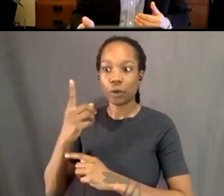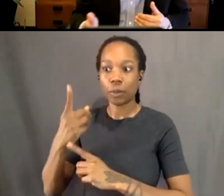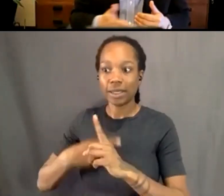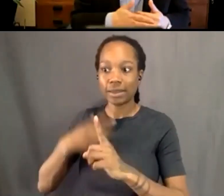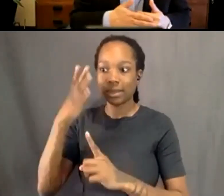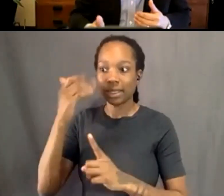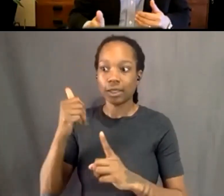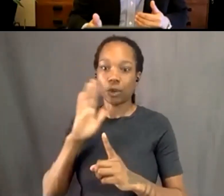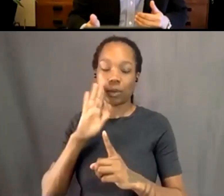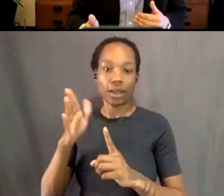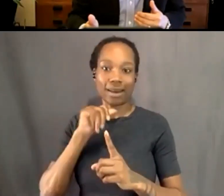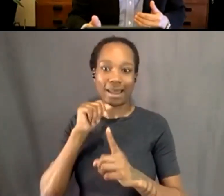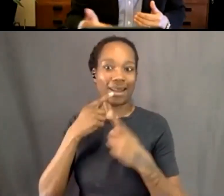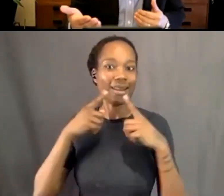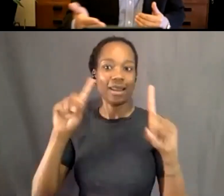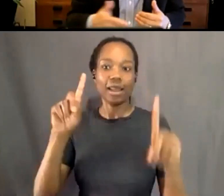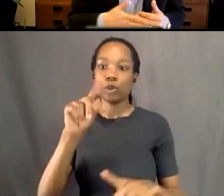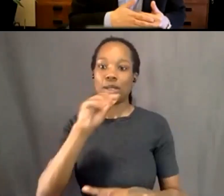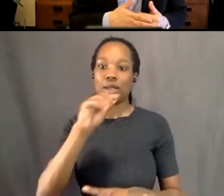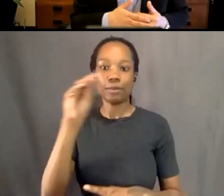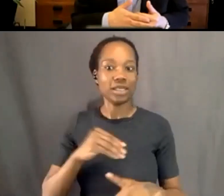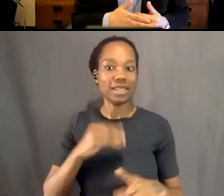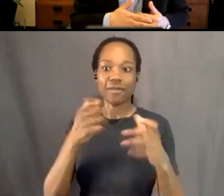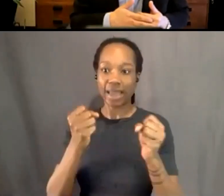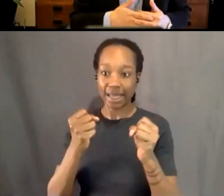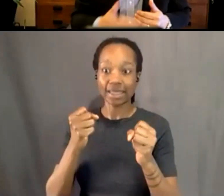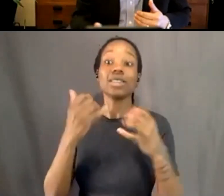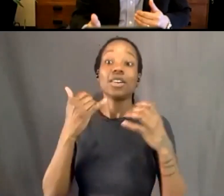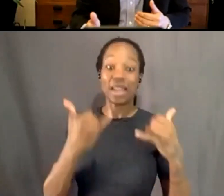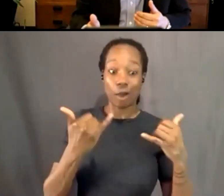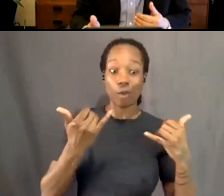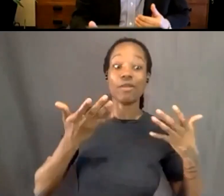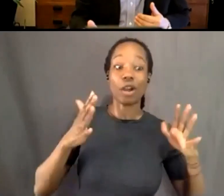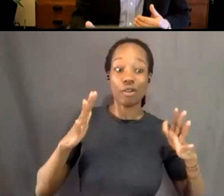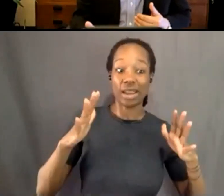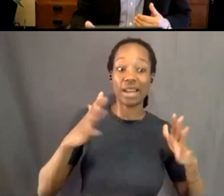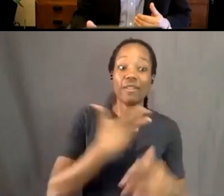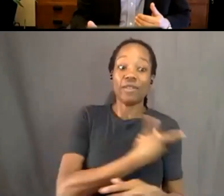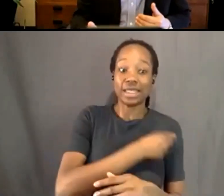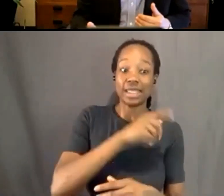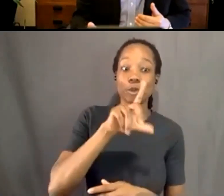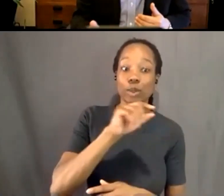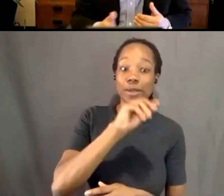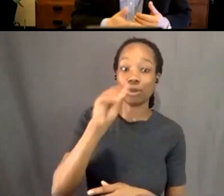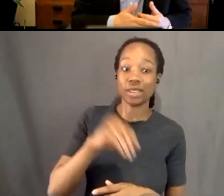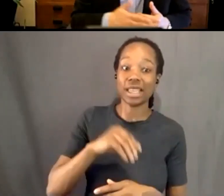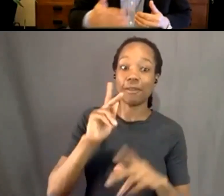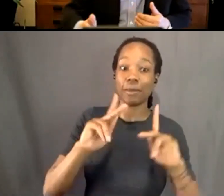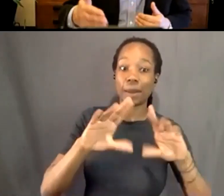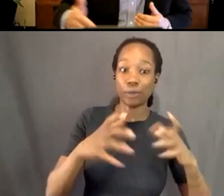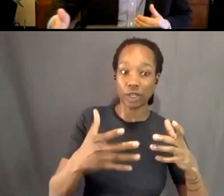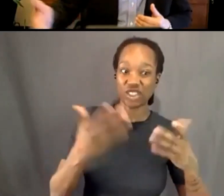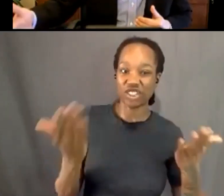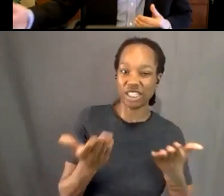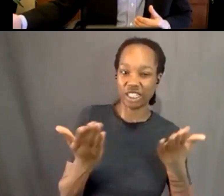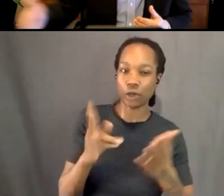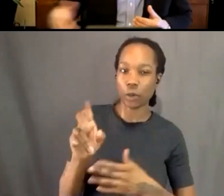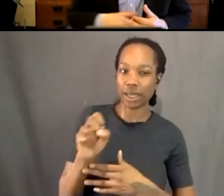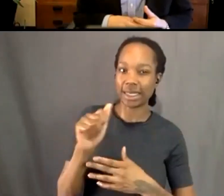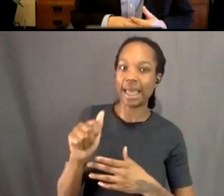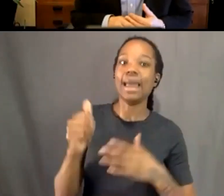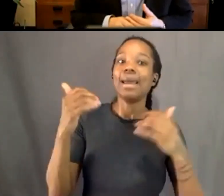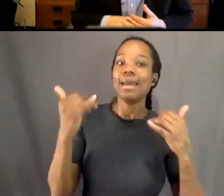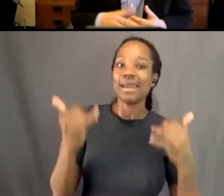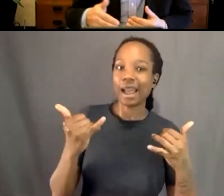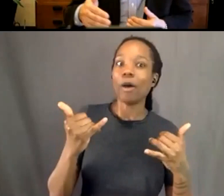way. Once we get to 20%, and we've gotten to 20% now, we will start to see the benefits, and we already are. But we can't leave other